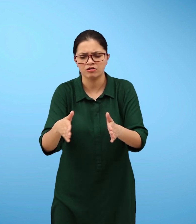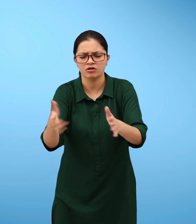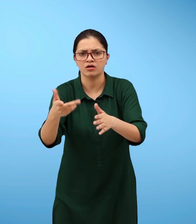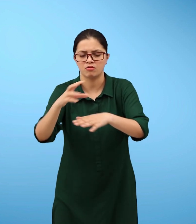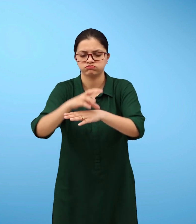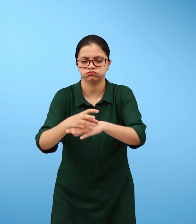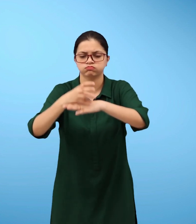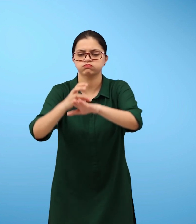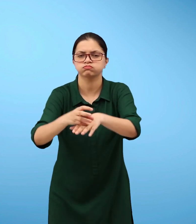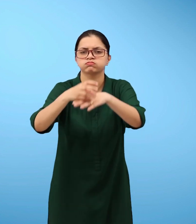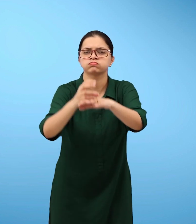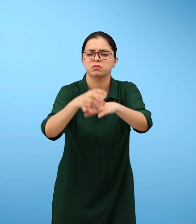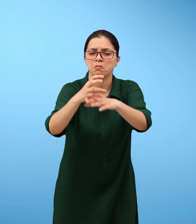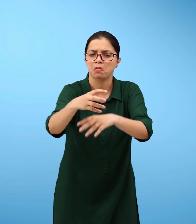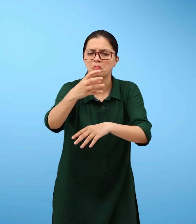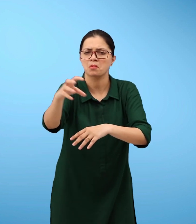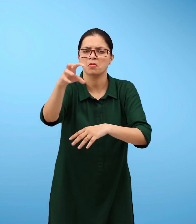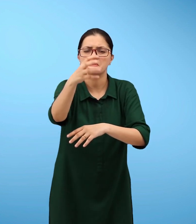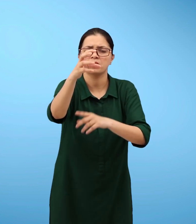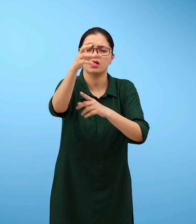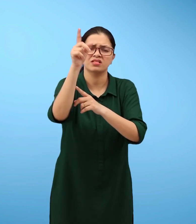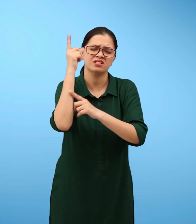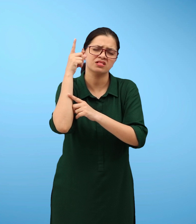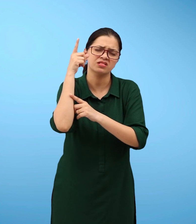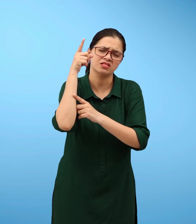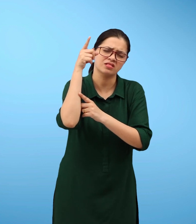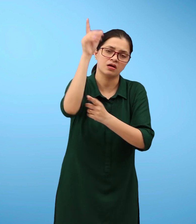and floated all the way to Varanasi.